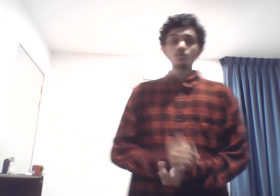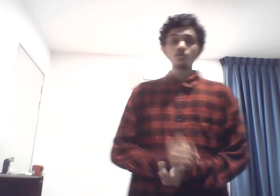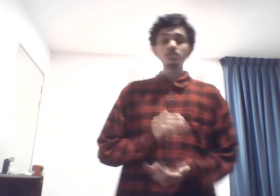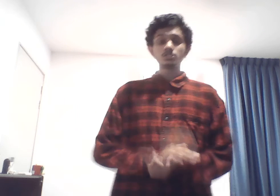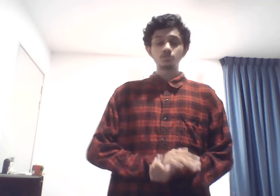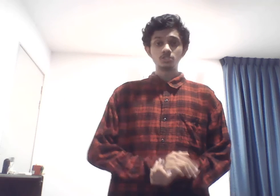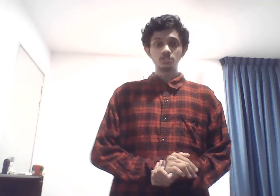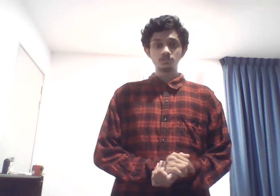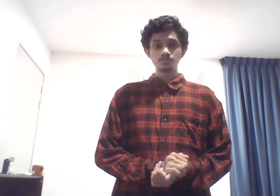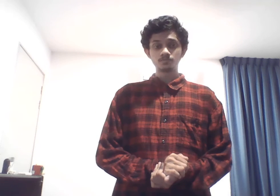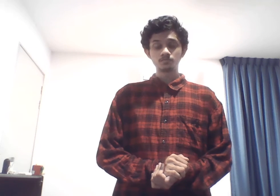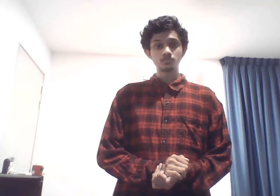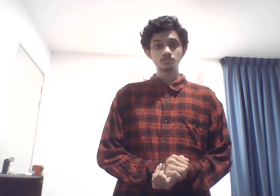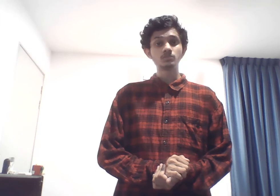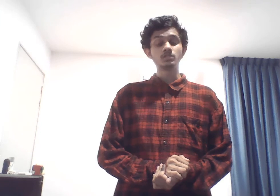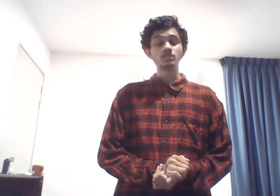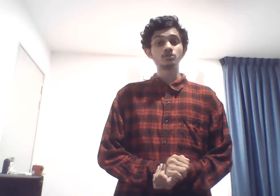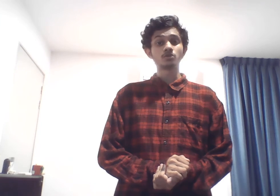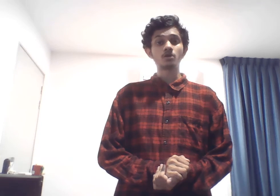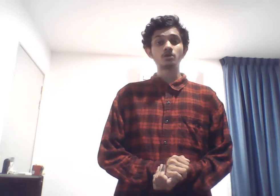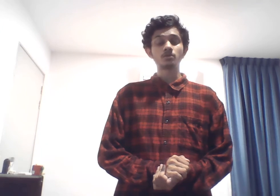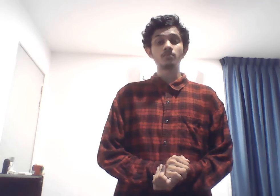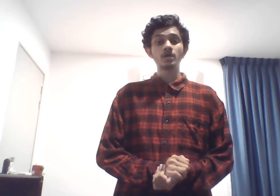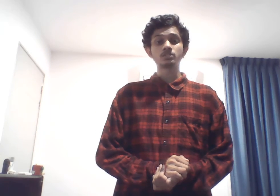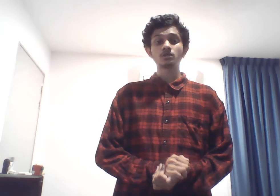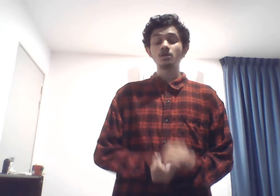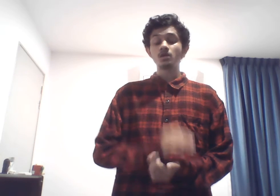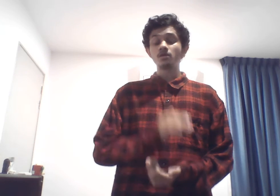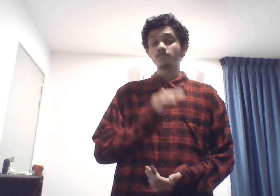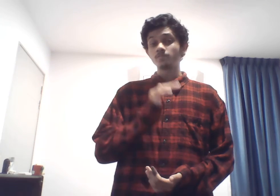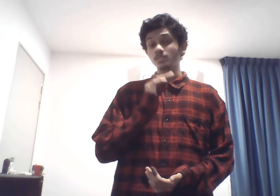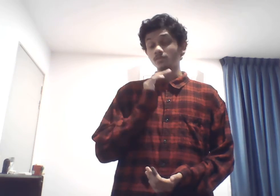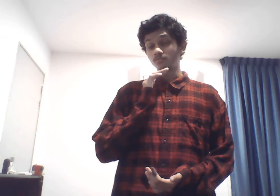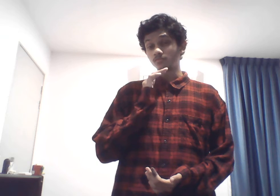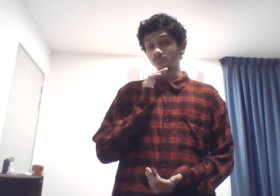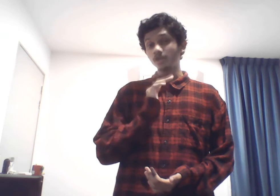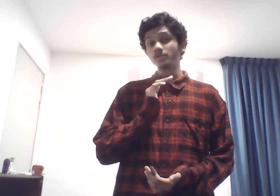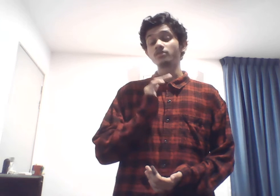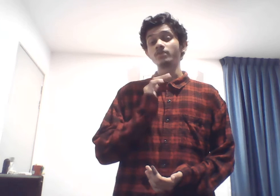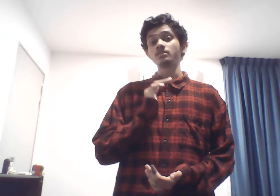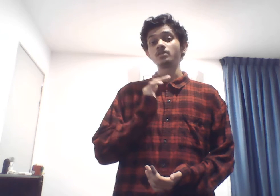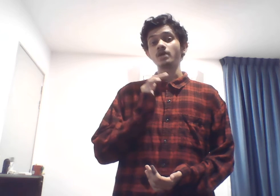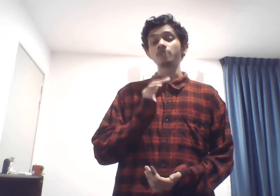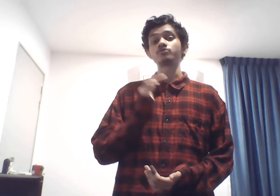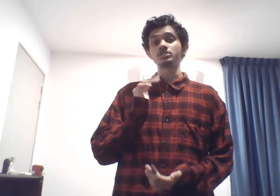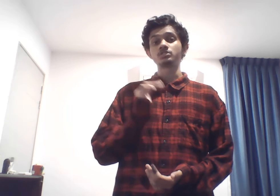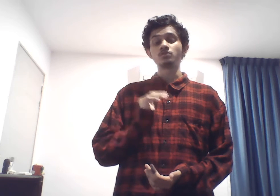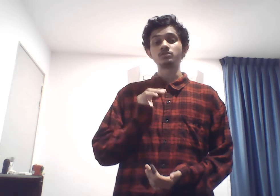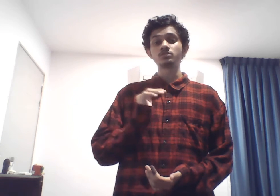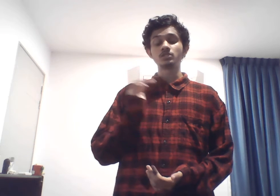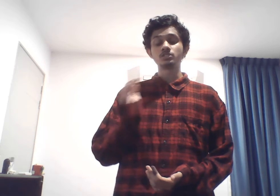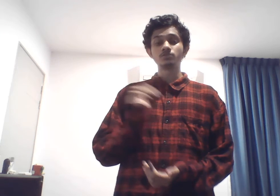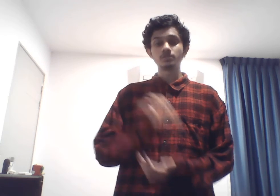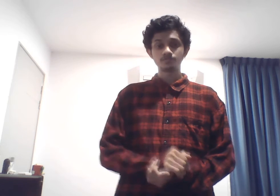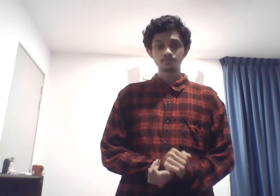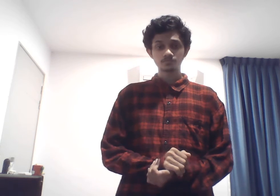With this procedure, they also bears very great health risks towards their children.